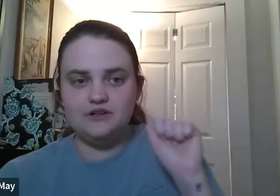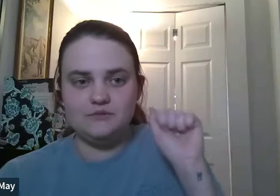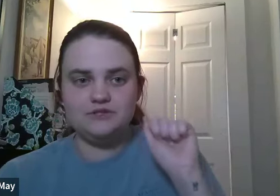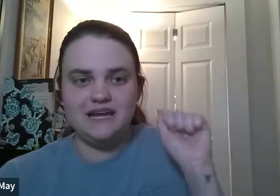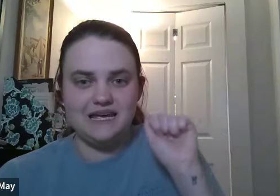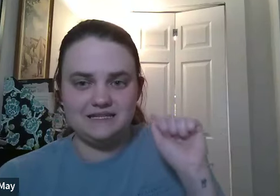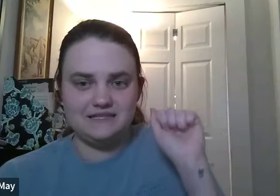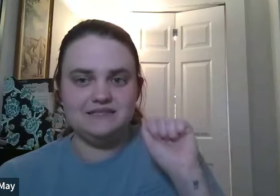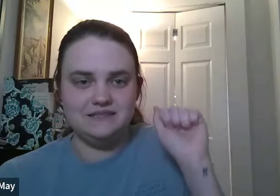circular motion. Aunt.